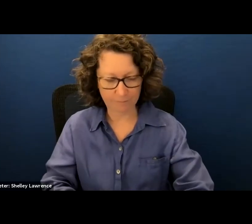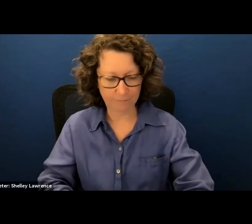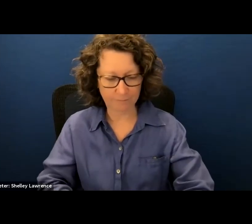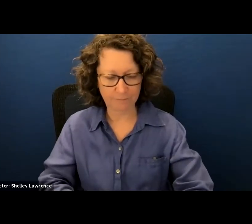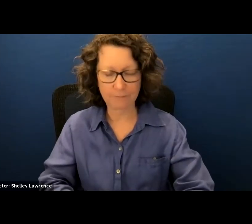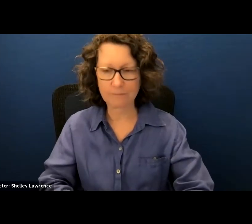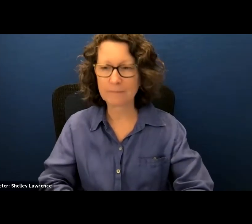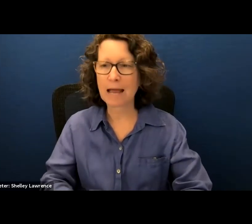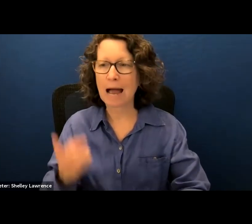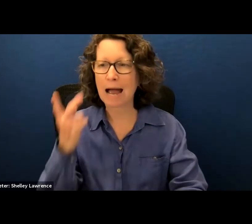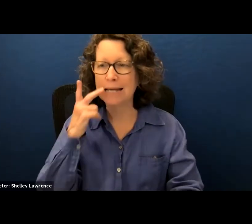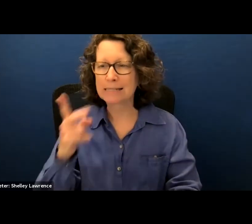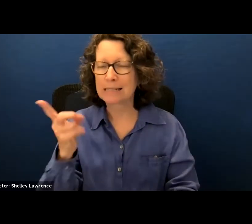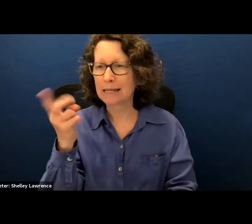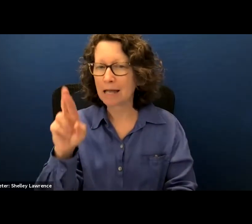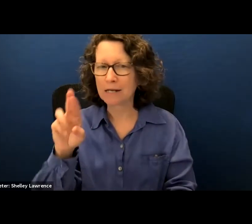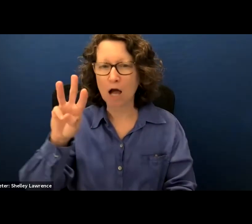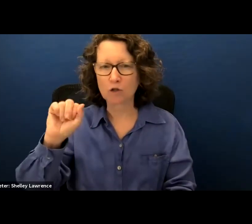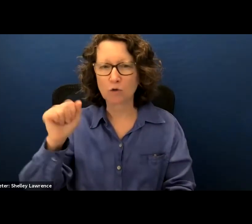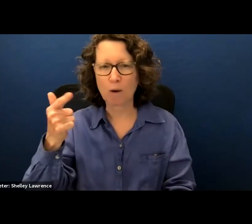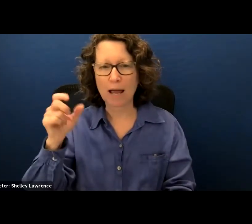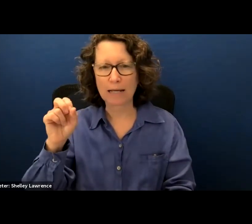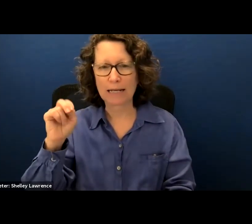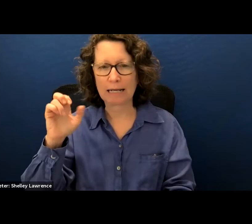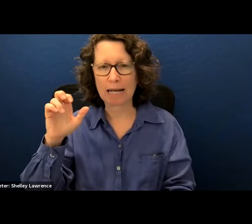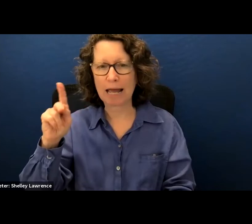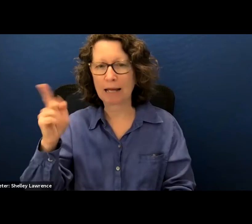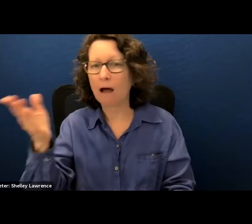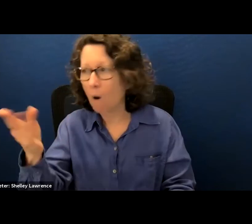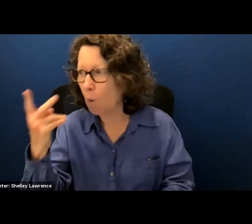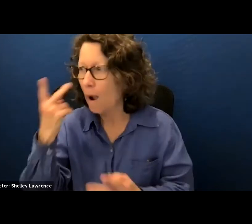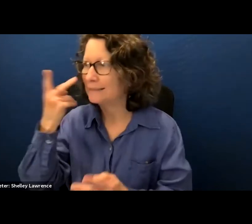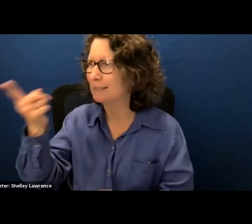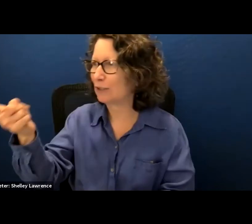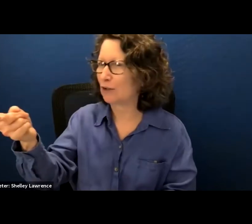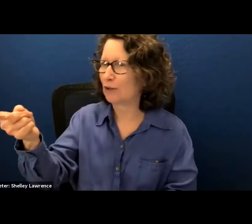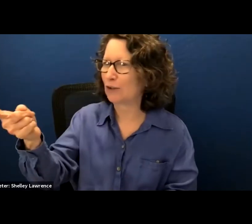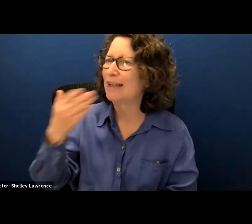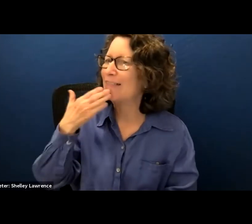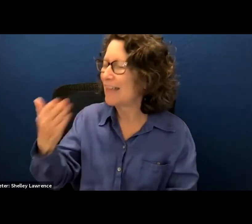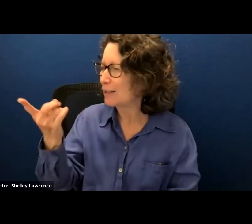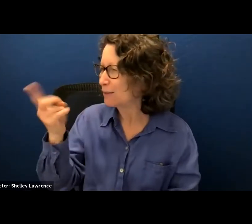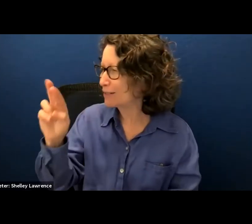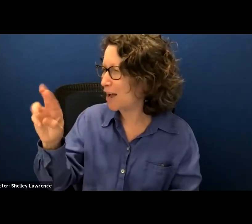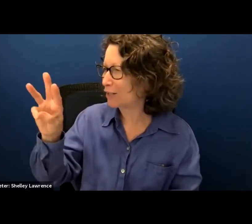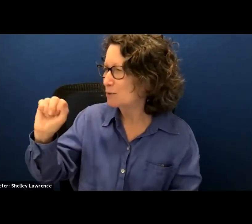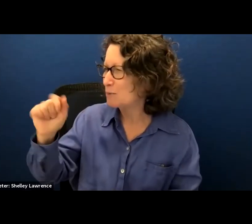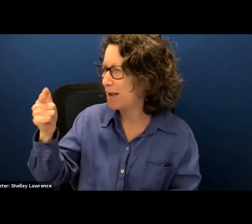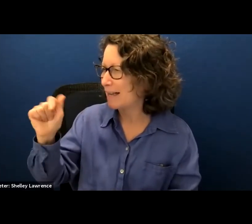I see that Dr. Wagenek has to, oh, there she is. Thank you, Dr. Wagenek.